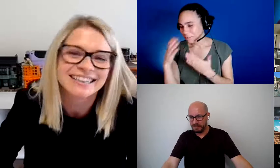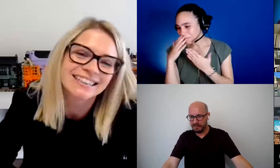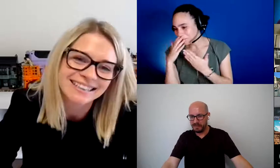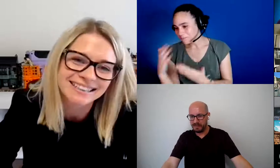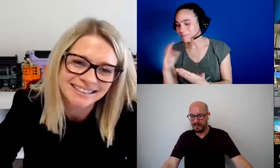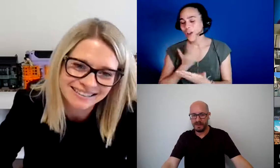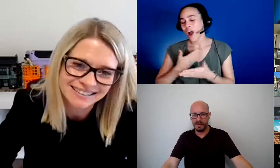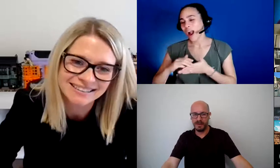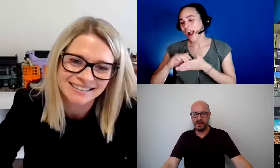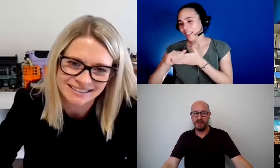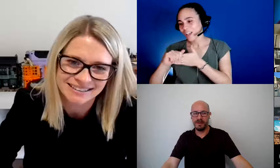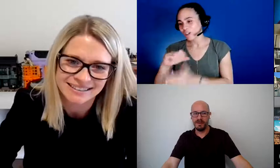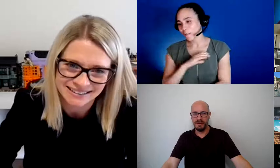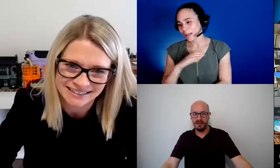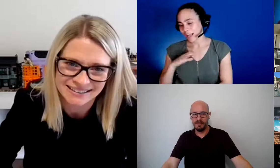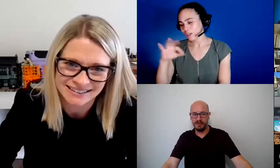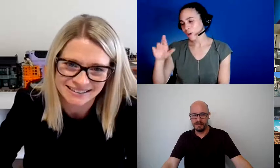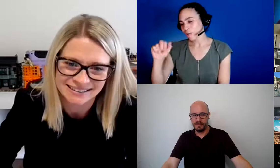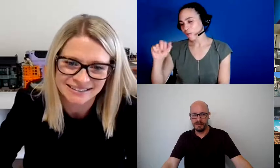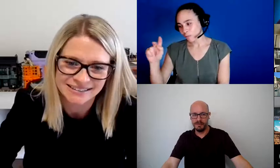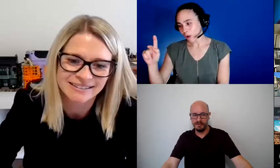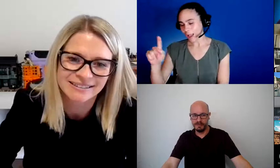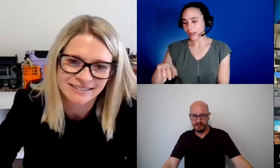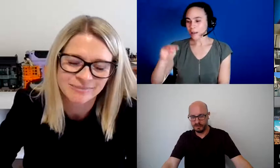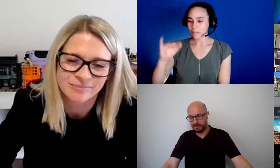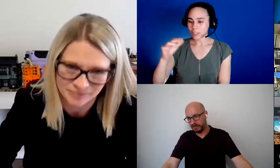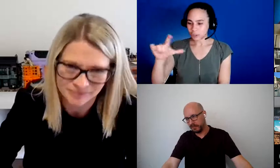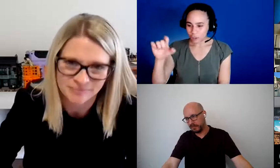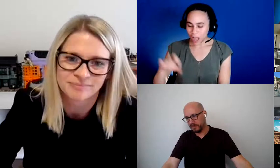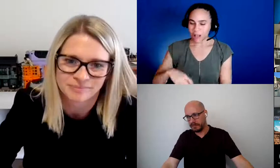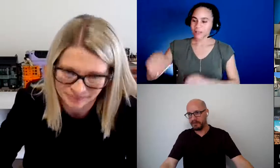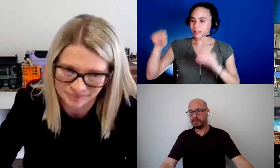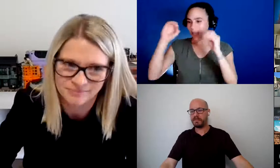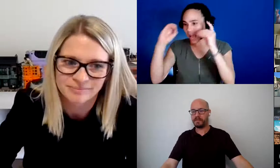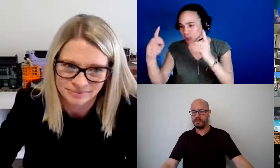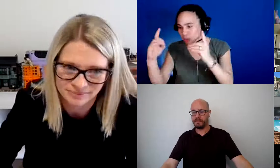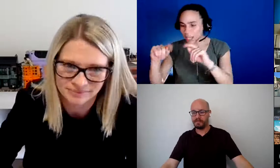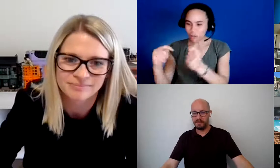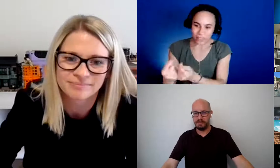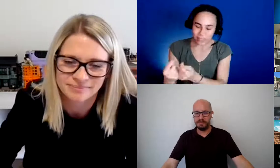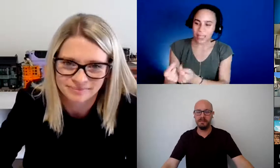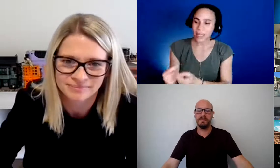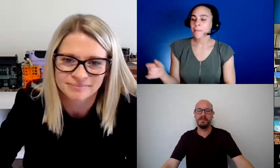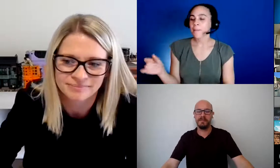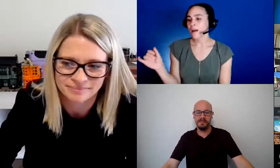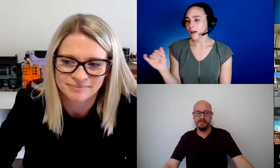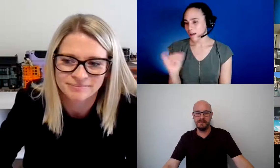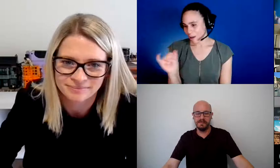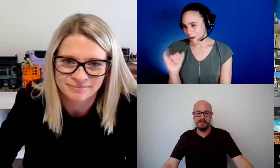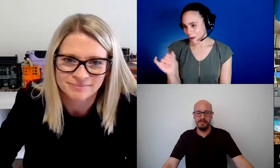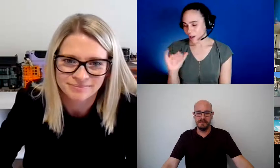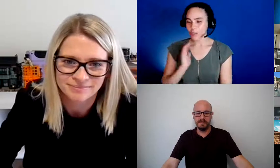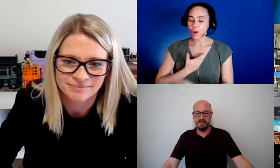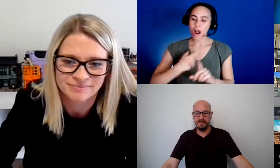leadership council, Frank, Michelle, the education team, as well as our monthly observances team.